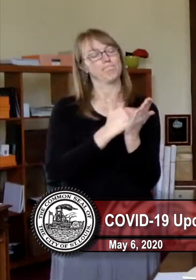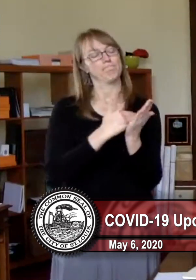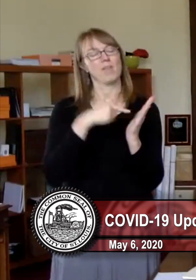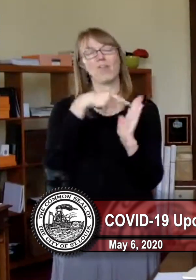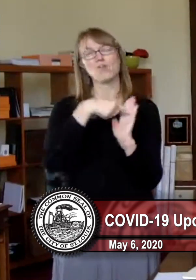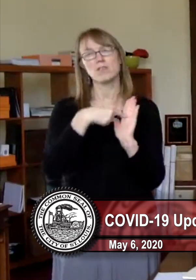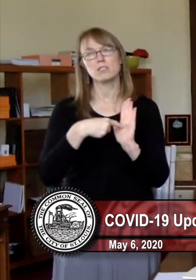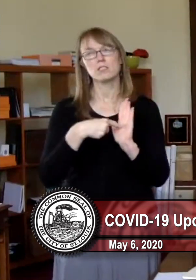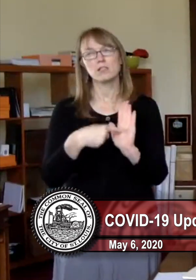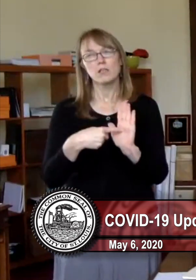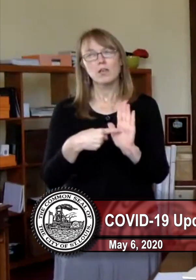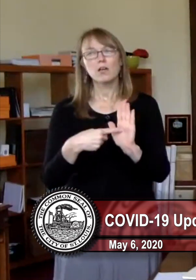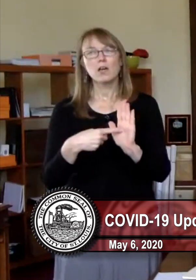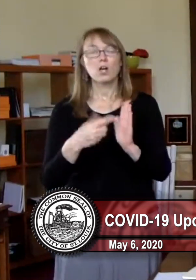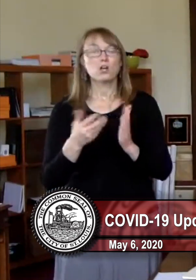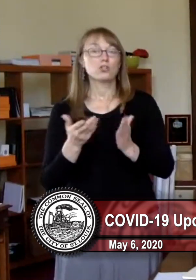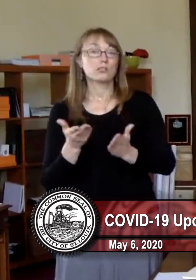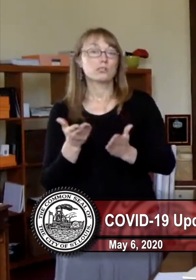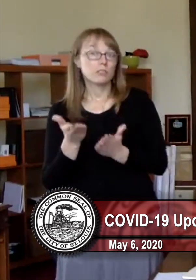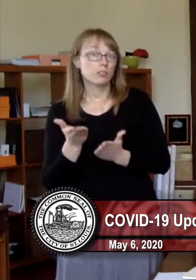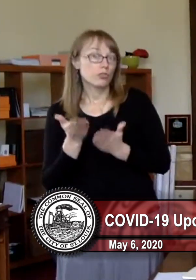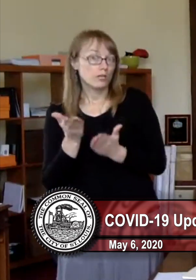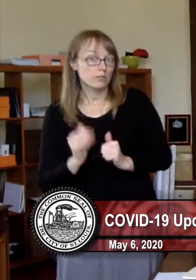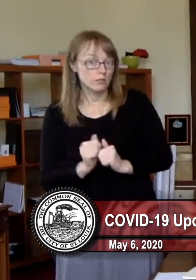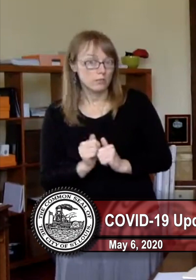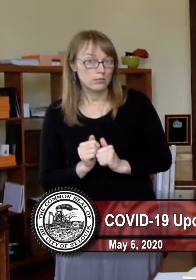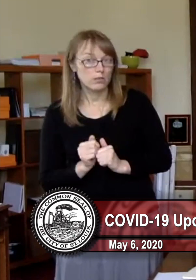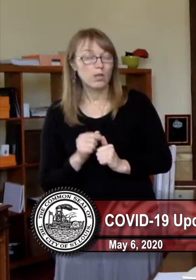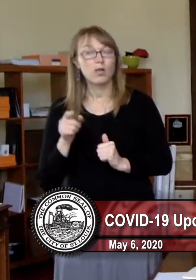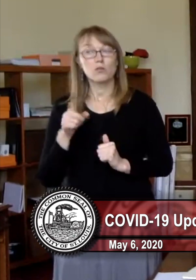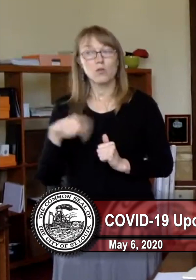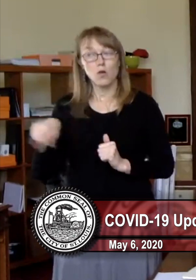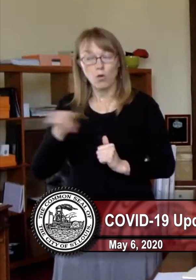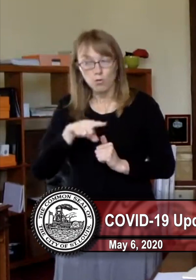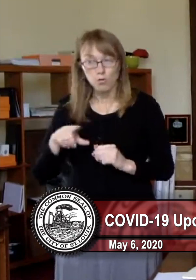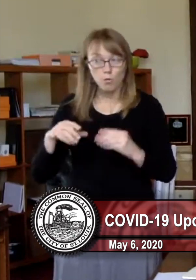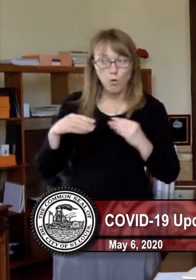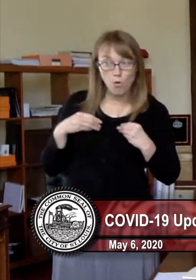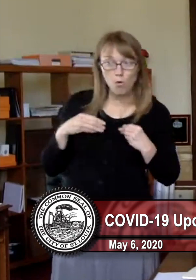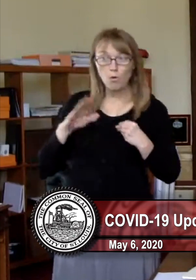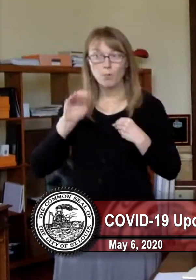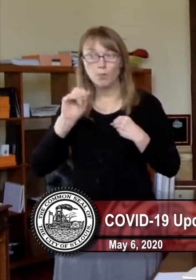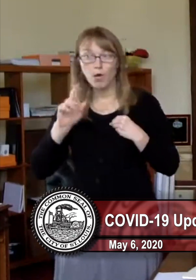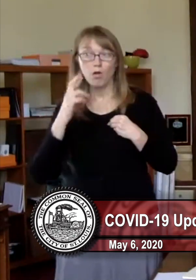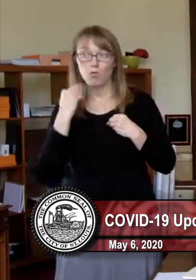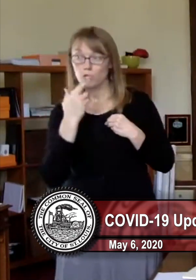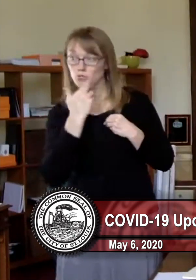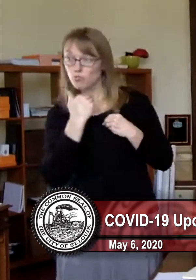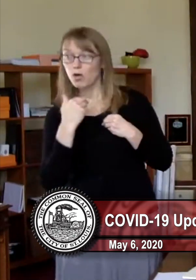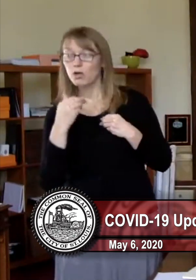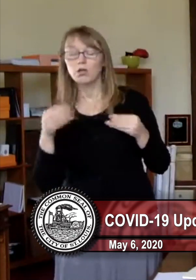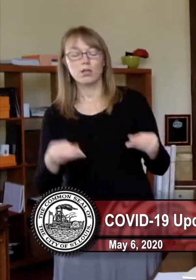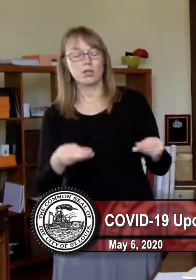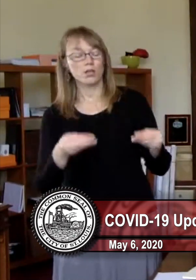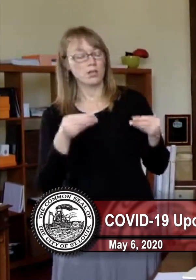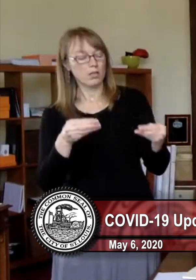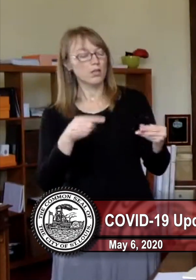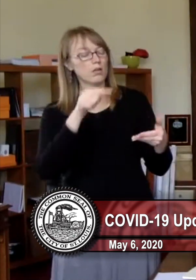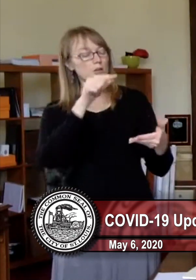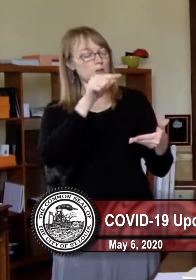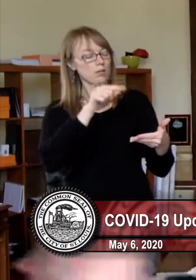they're things to help you think through how you might meet the social distancing guidelines. But I know most restaurant operators, they're smart.